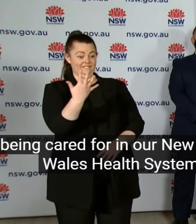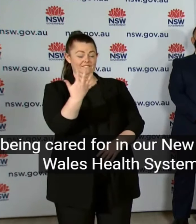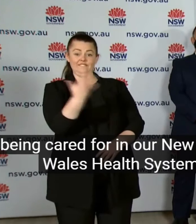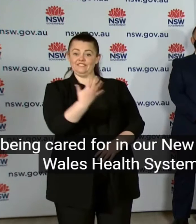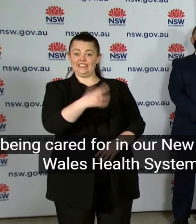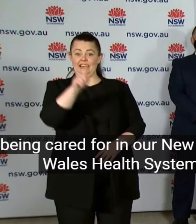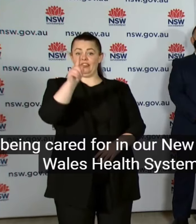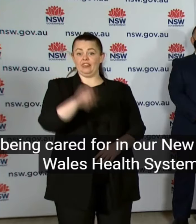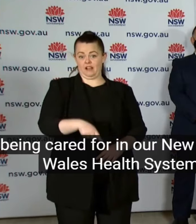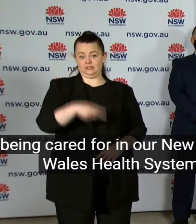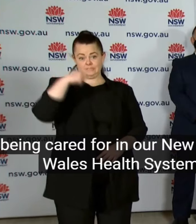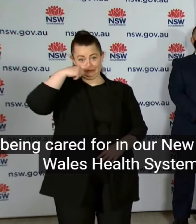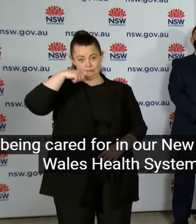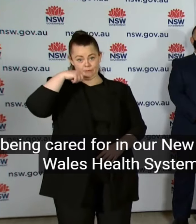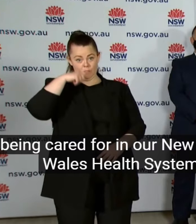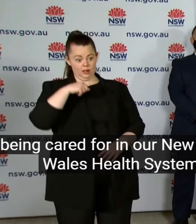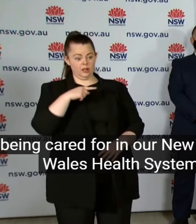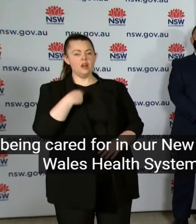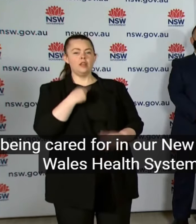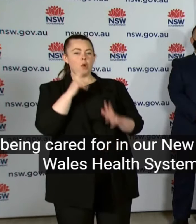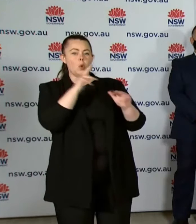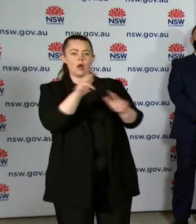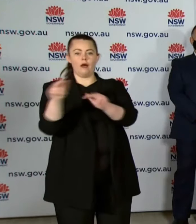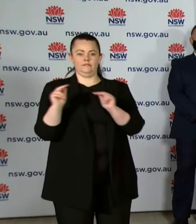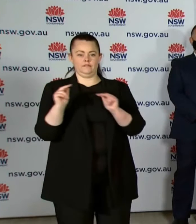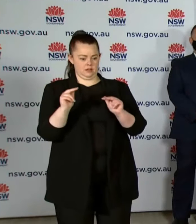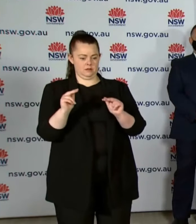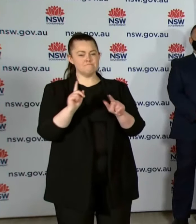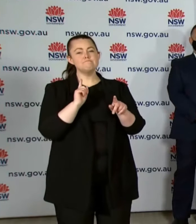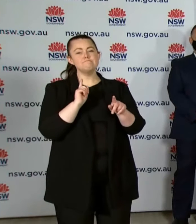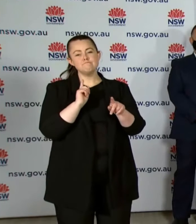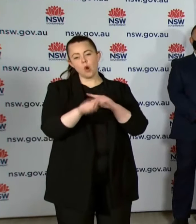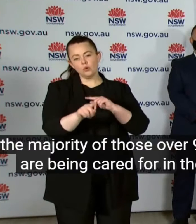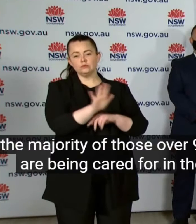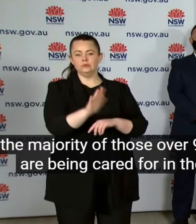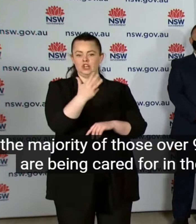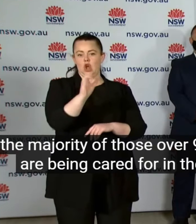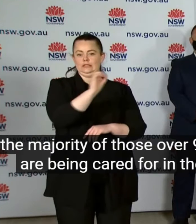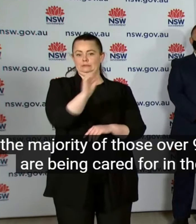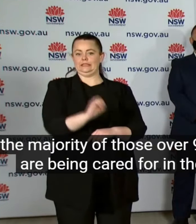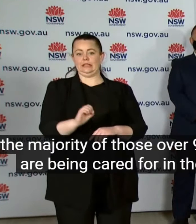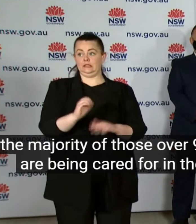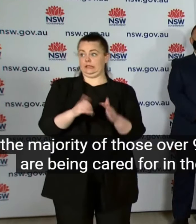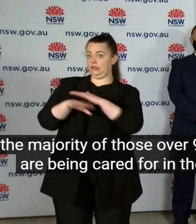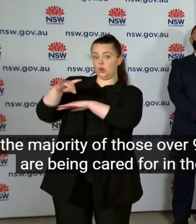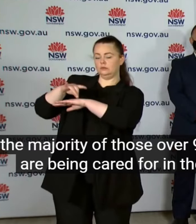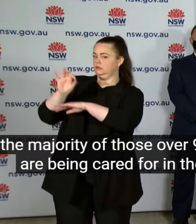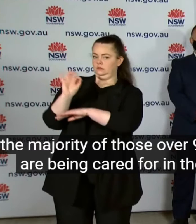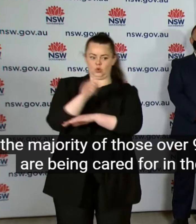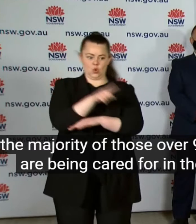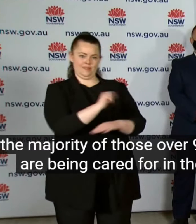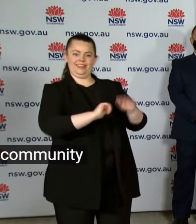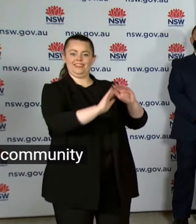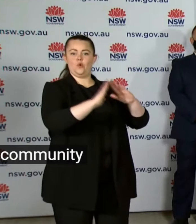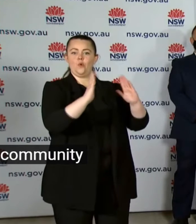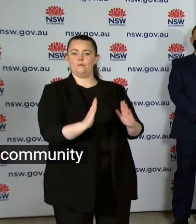our New South Wales health system. The majority of those, over 90%, are being cared for in the community,